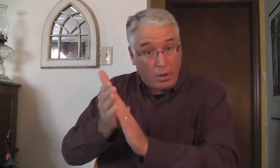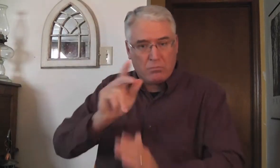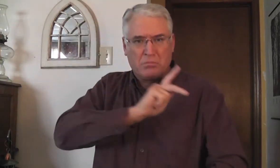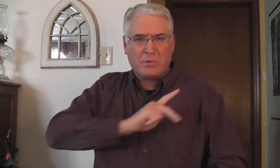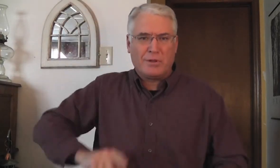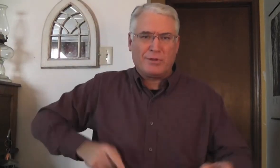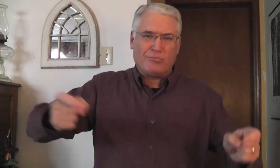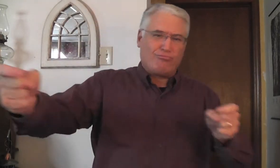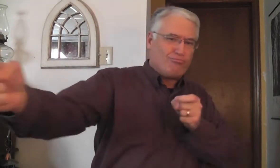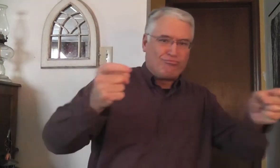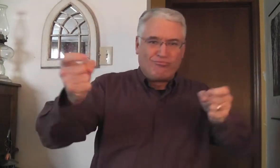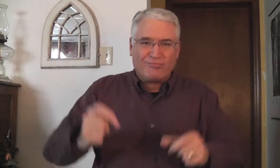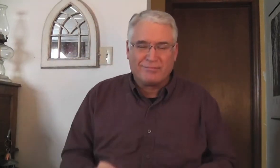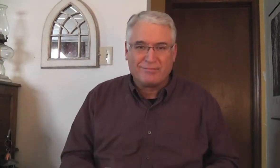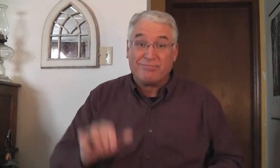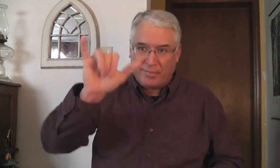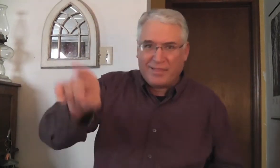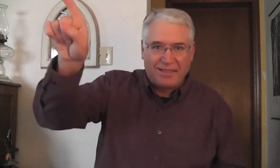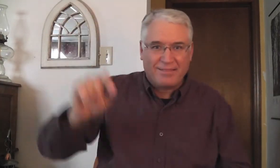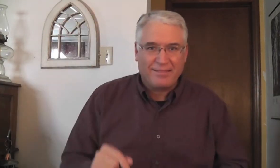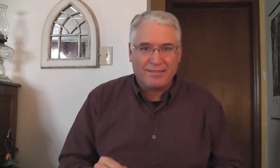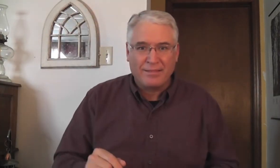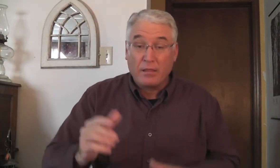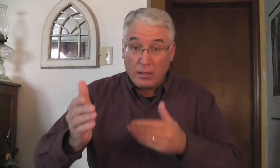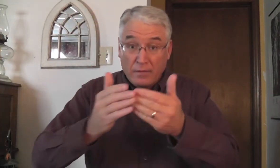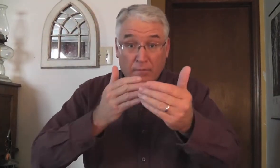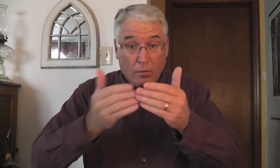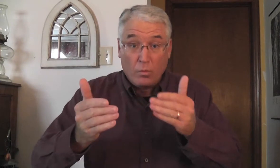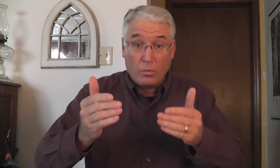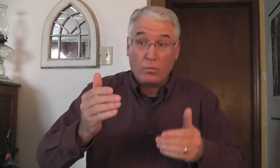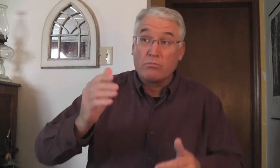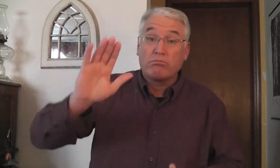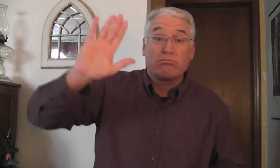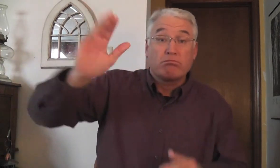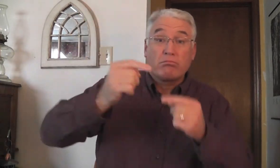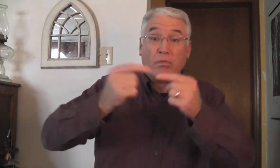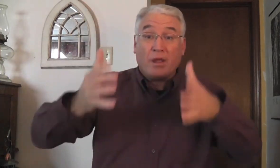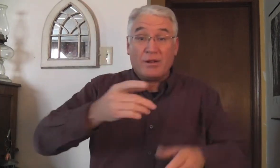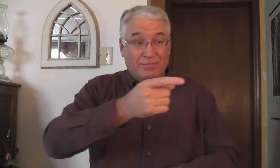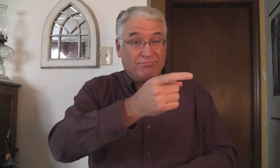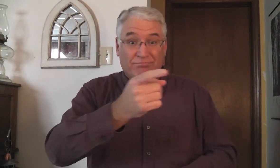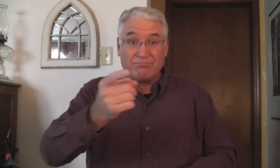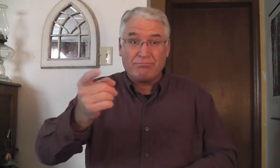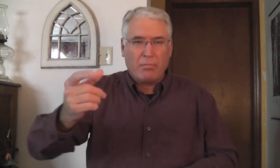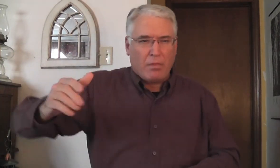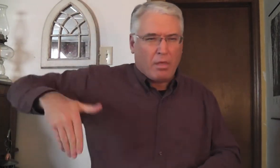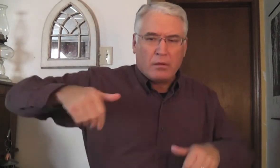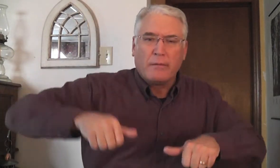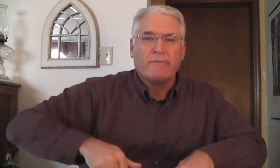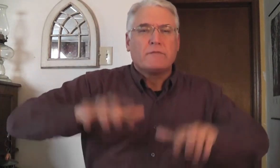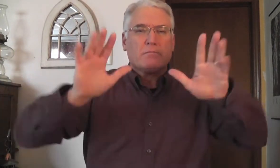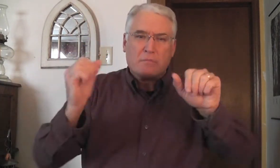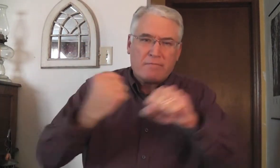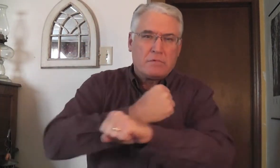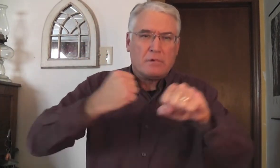rose again, and became king. That's him. And whatever that our enemies